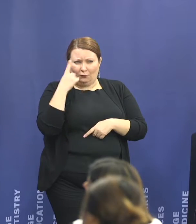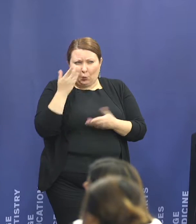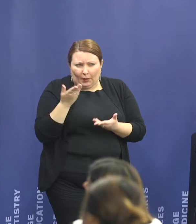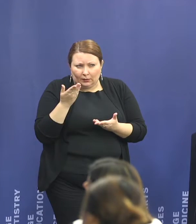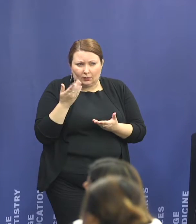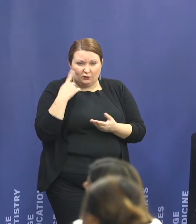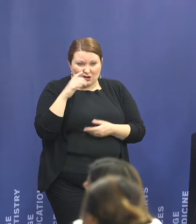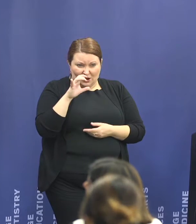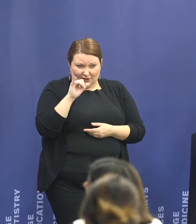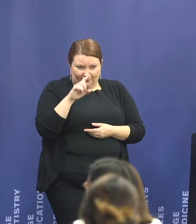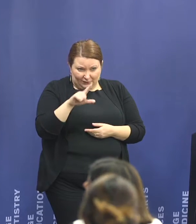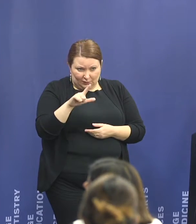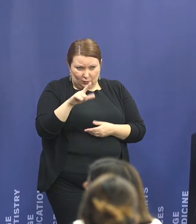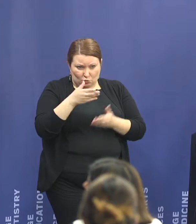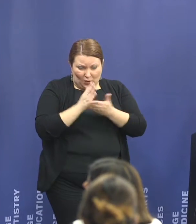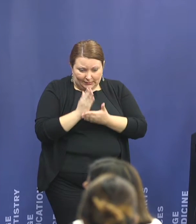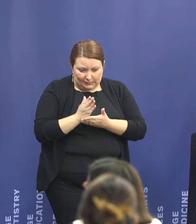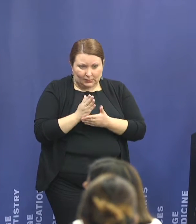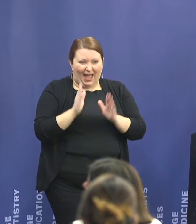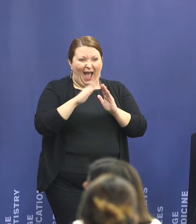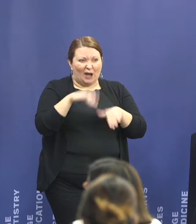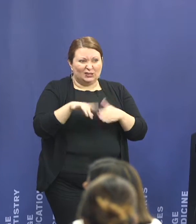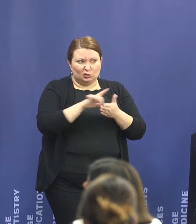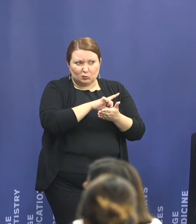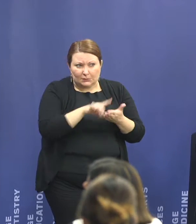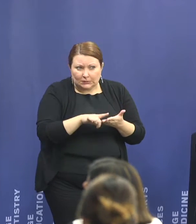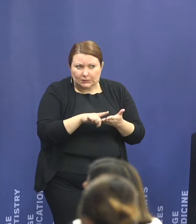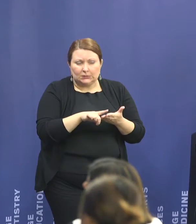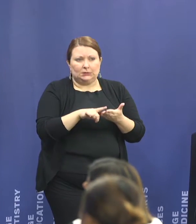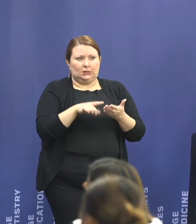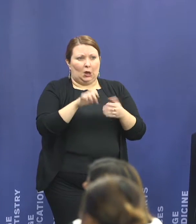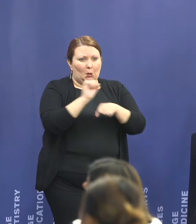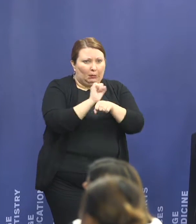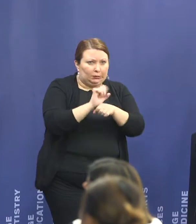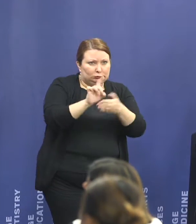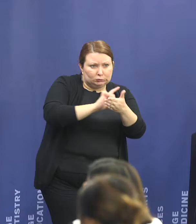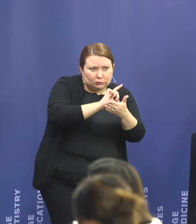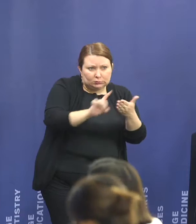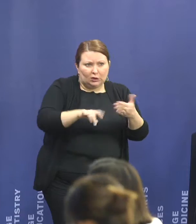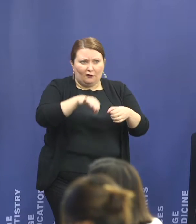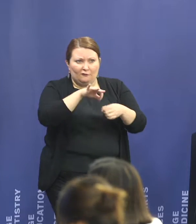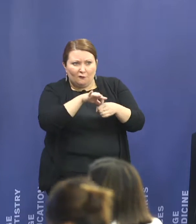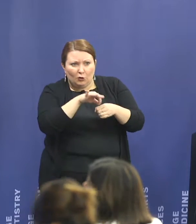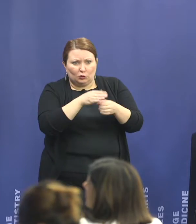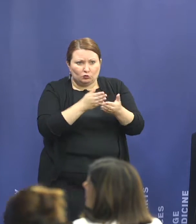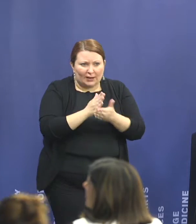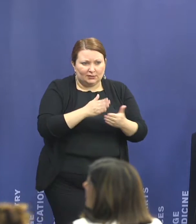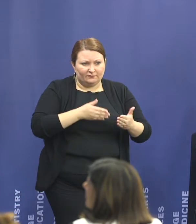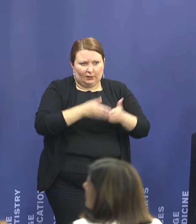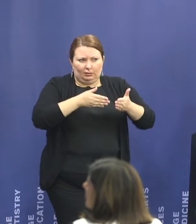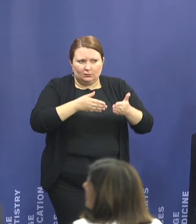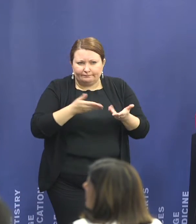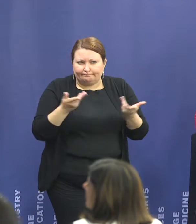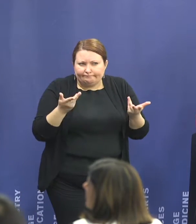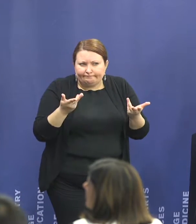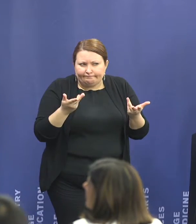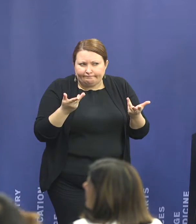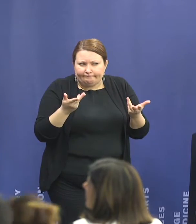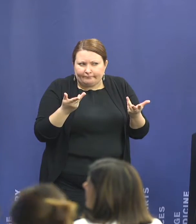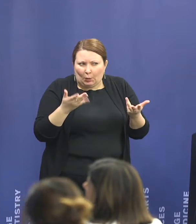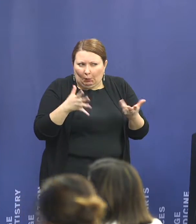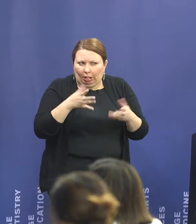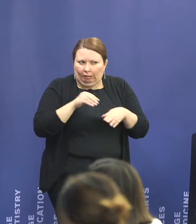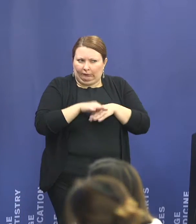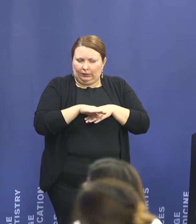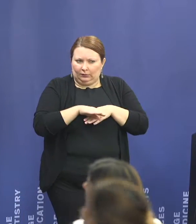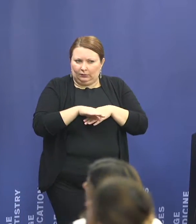rights purpose? What happened to housing discrimination? What happened to employment discrimination and voting rights violations, right? So other reasons that